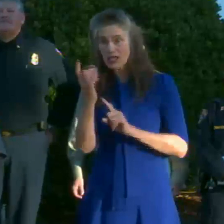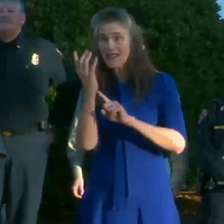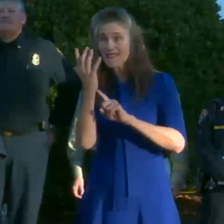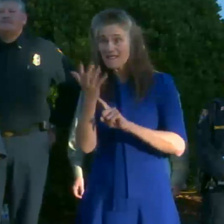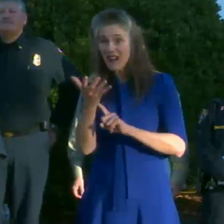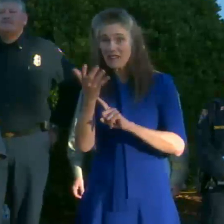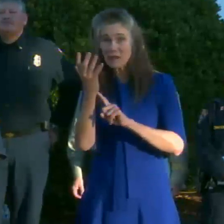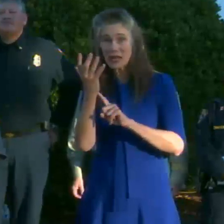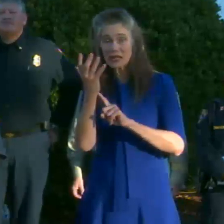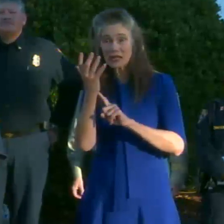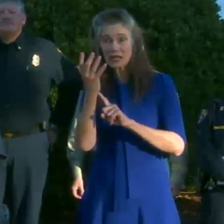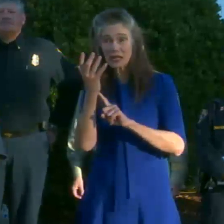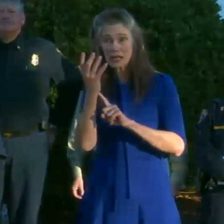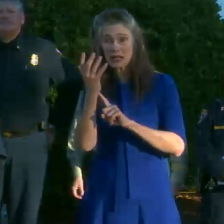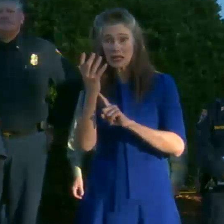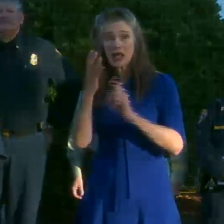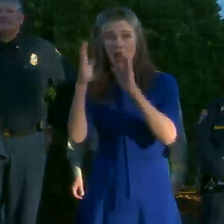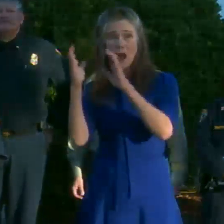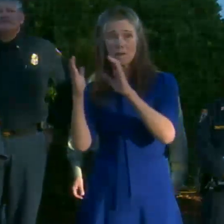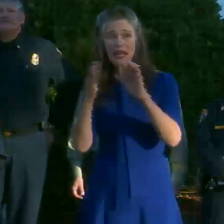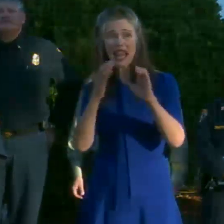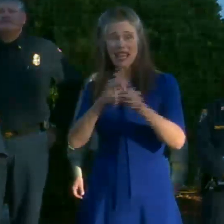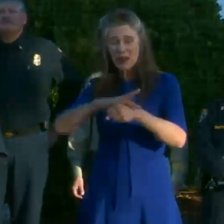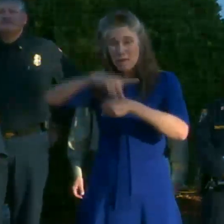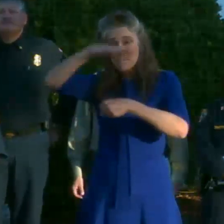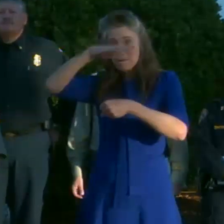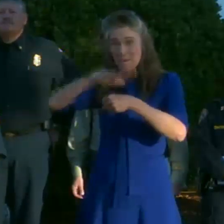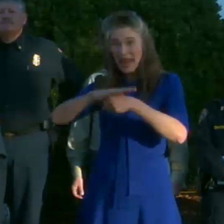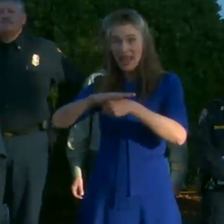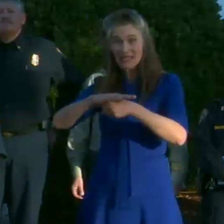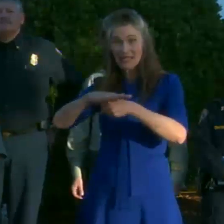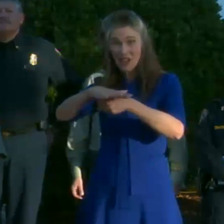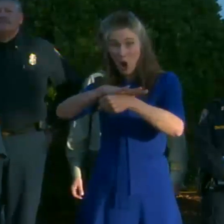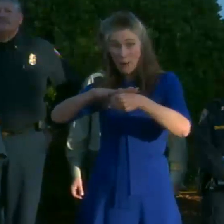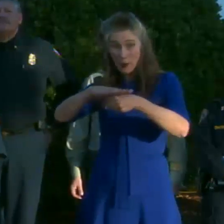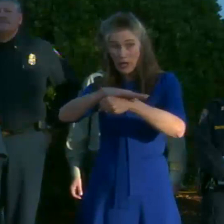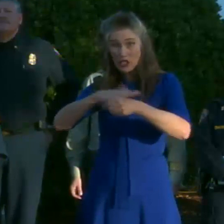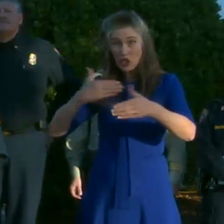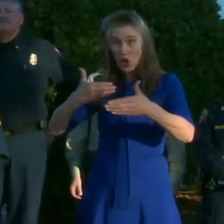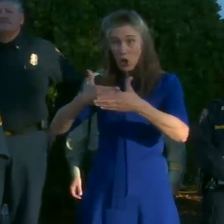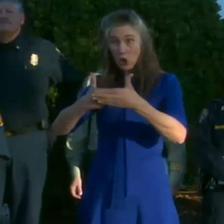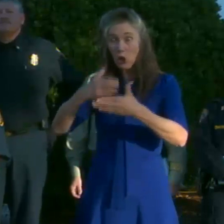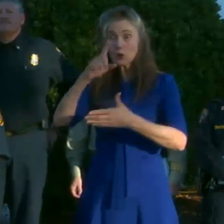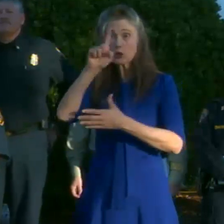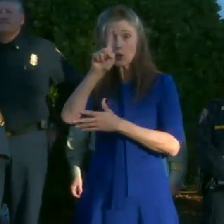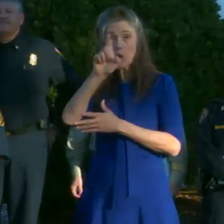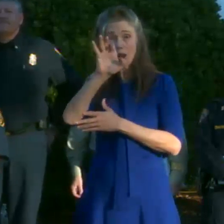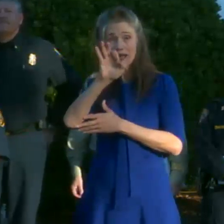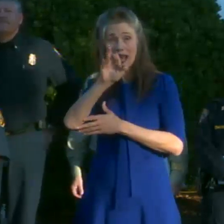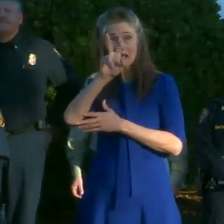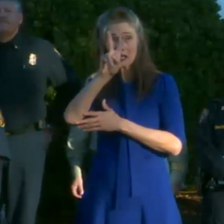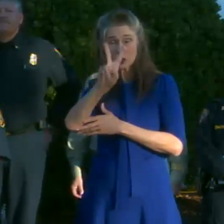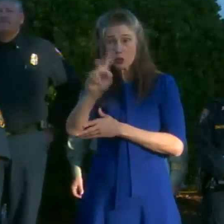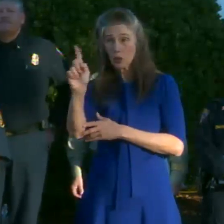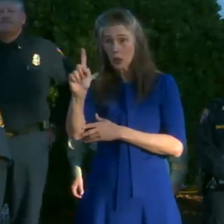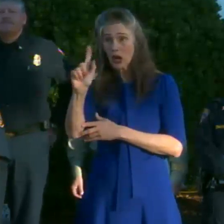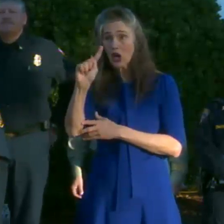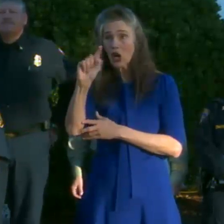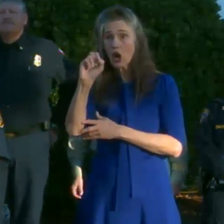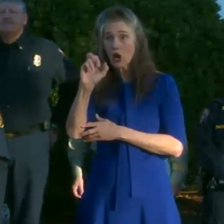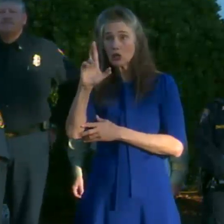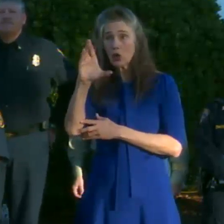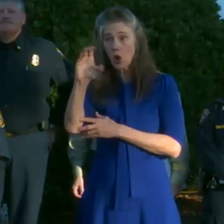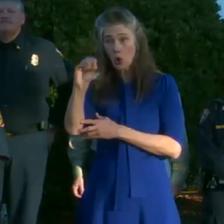minutes, there's going to be a large planned blasting operation in the location of the 192 in the Toro Canyon, and this is necessary for